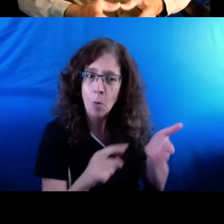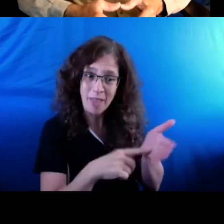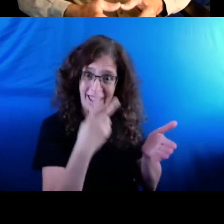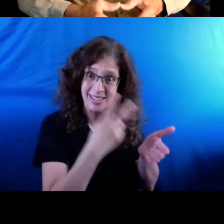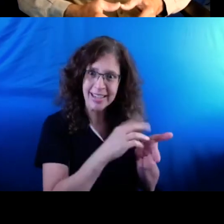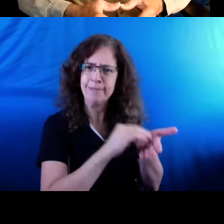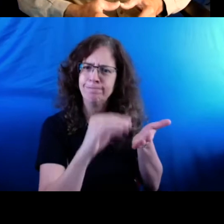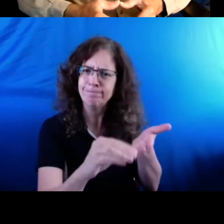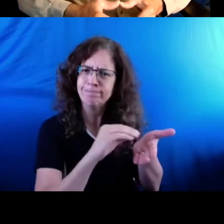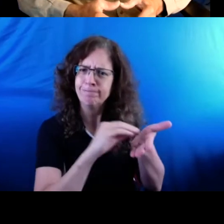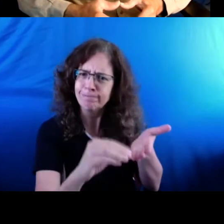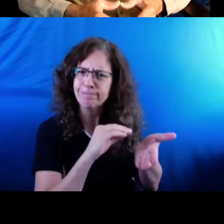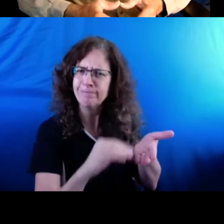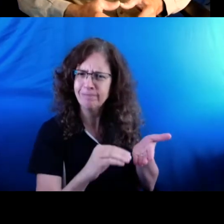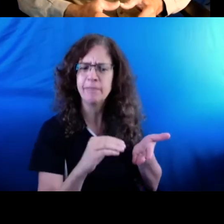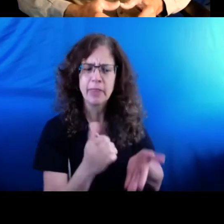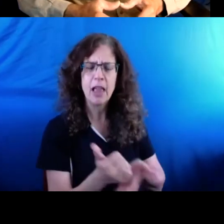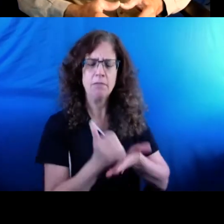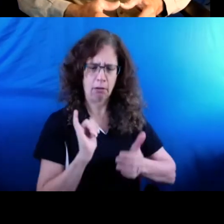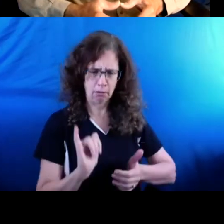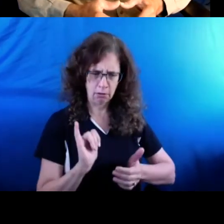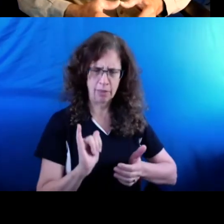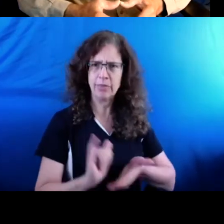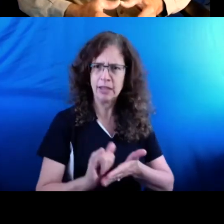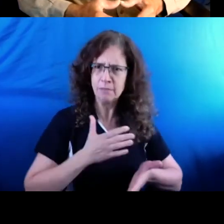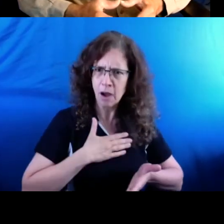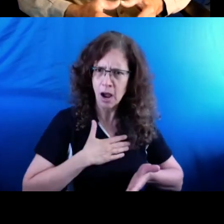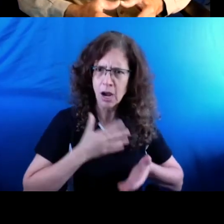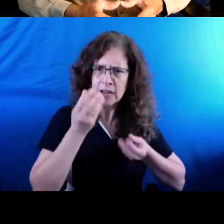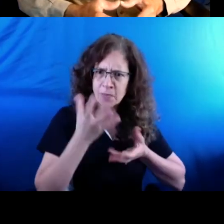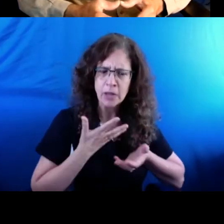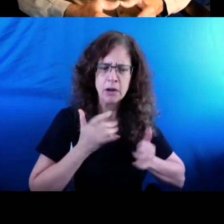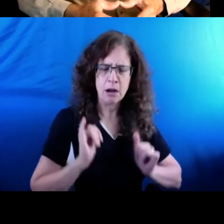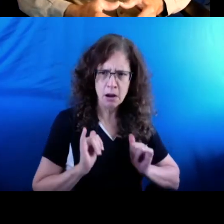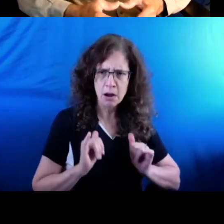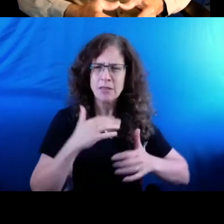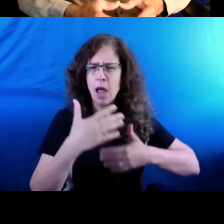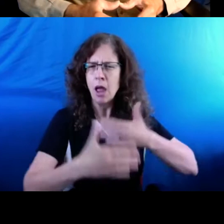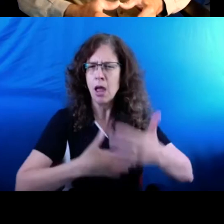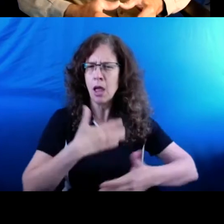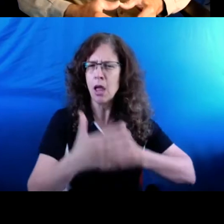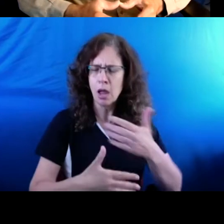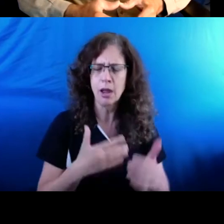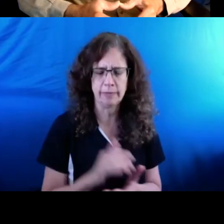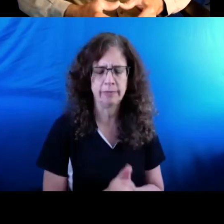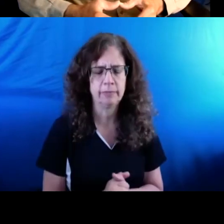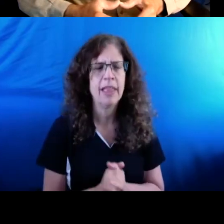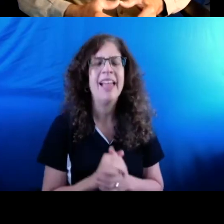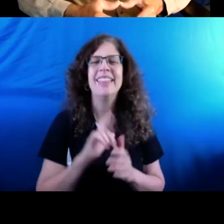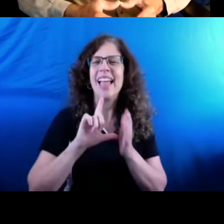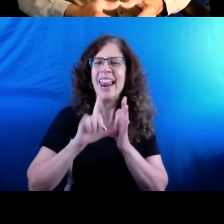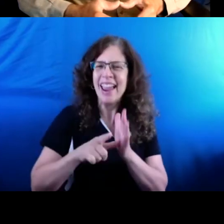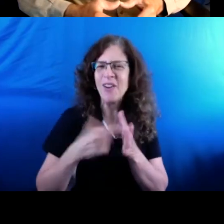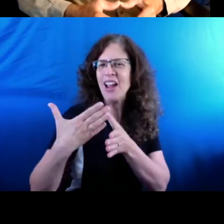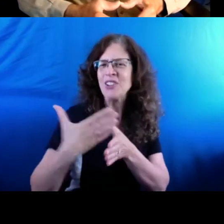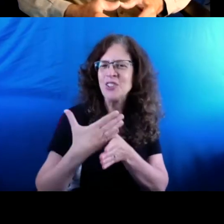scores, what they see, we would move it around and help them go, oh, okay, that's my information. And we worked on